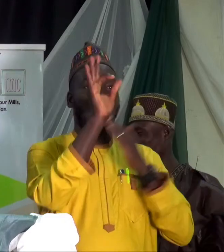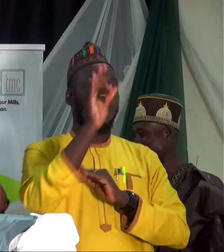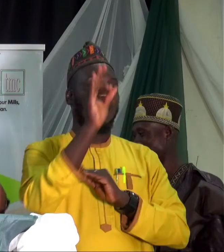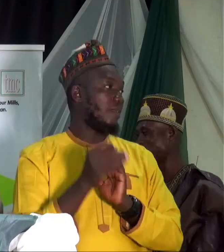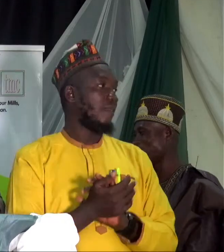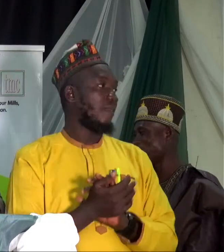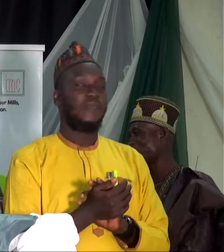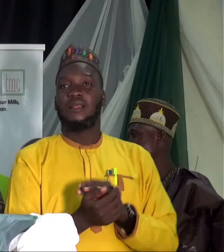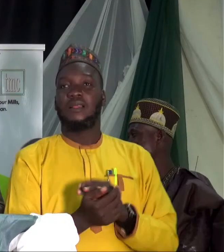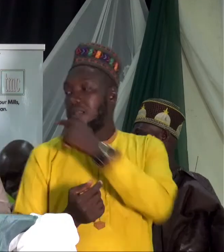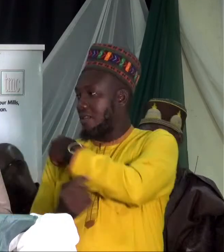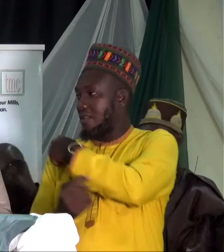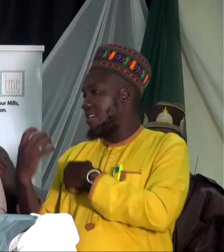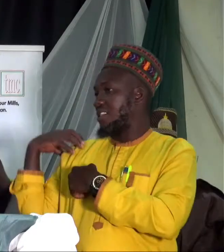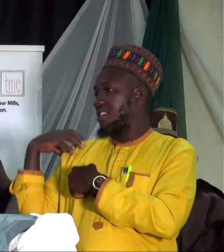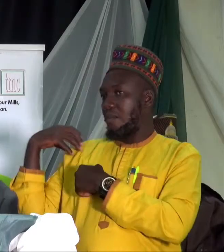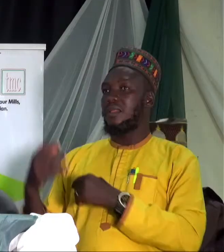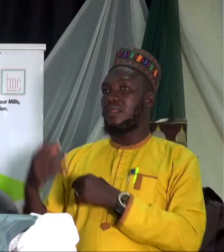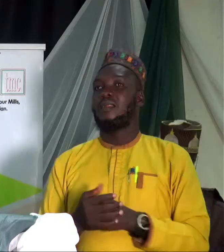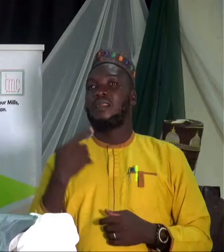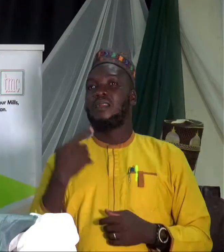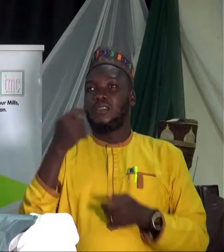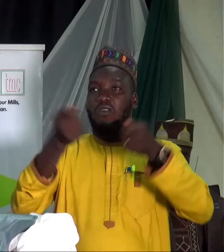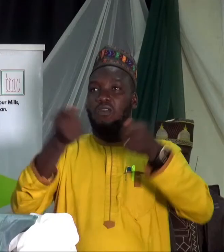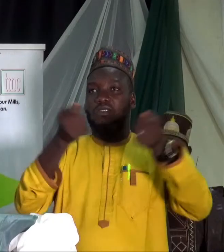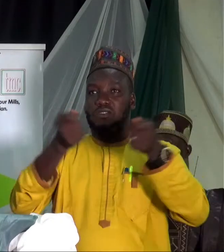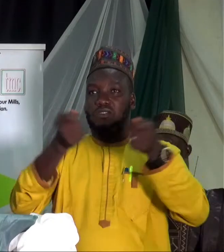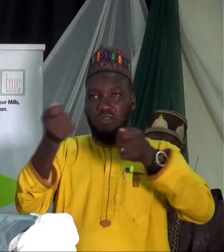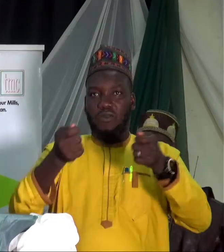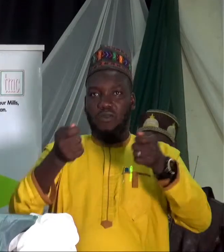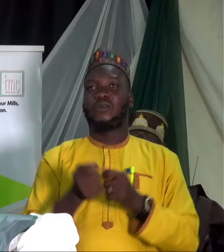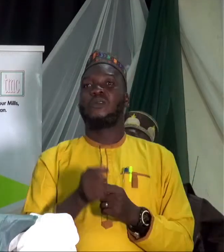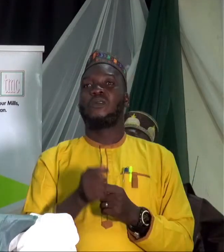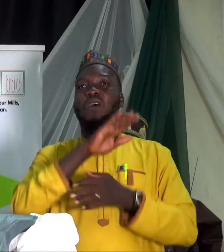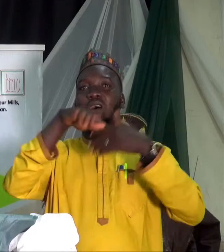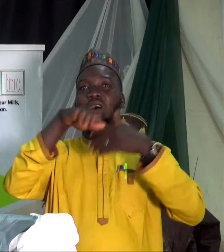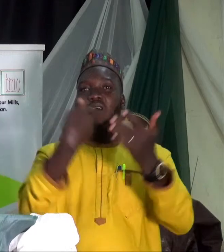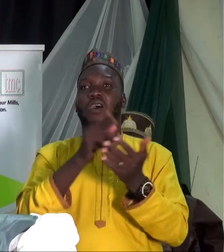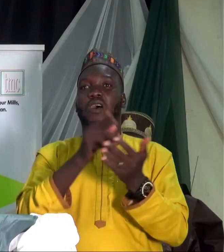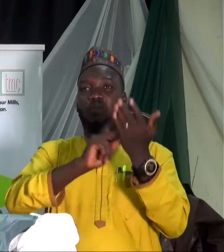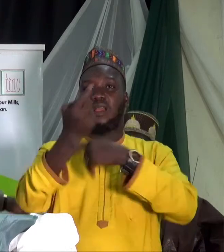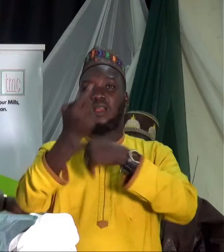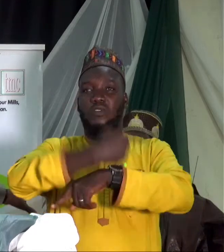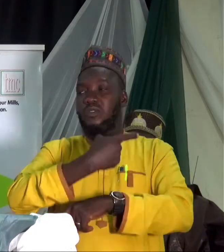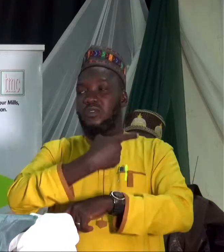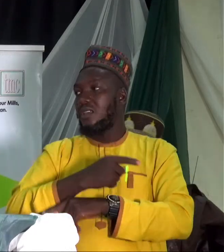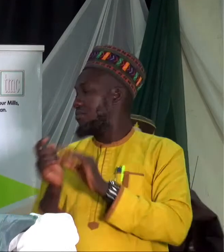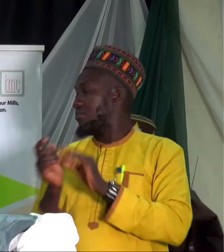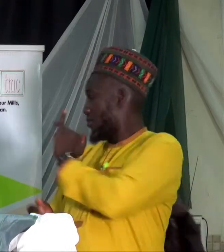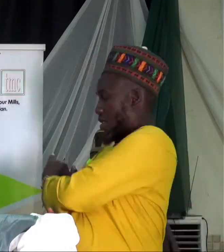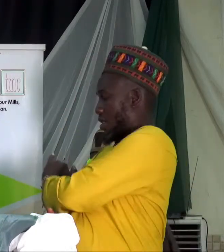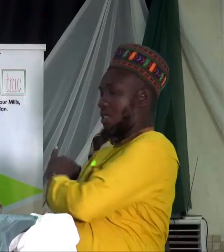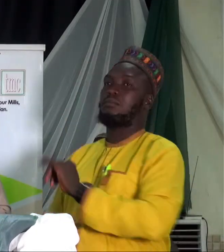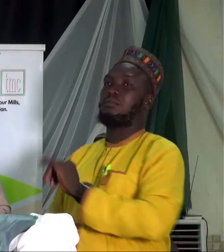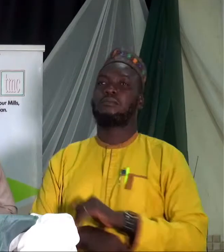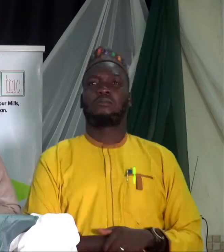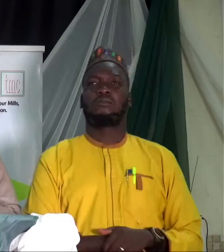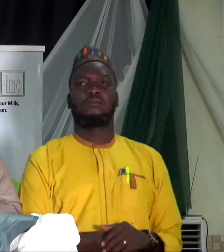the chairman. So emi ni mo n control emi lo Olorun yin ki control toni. So ha